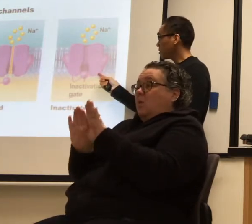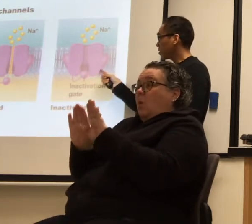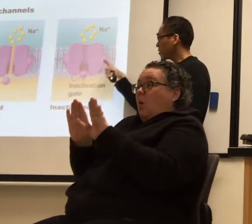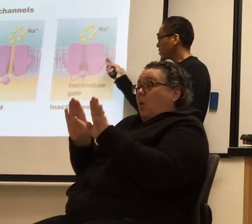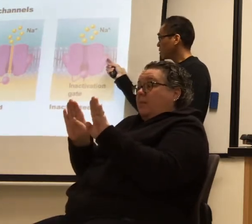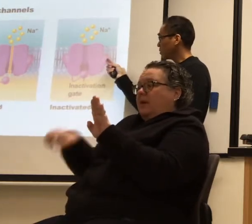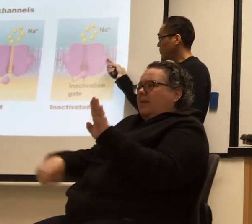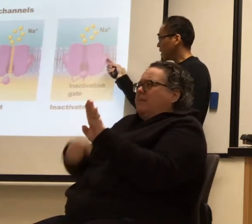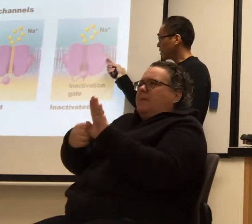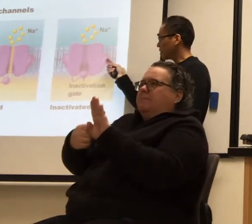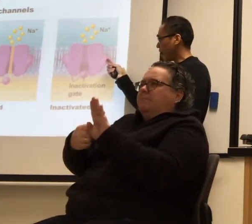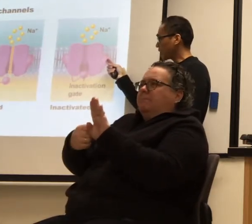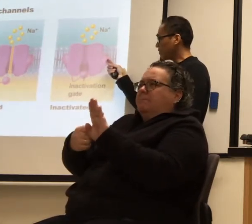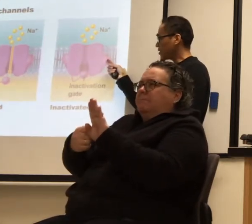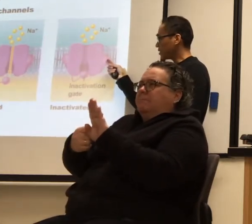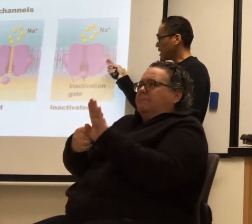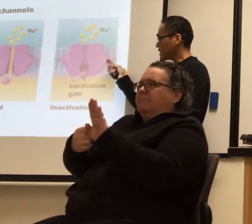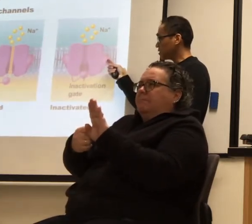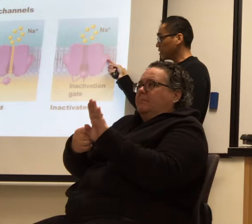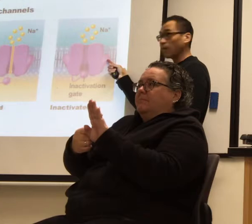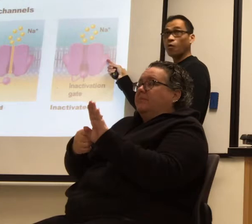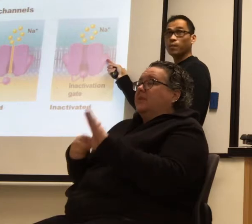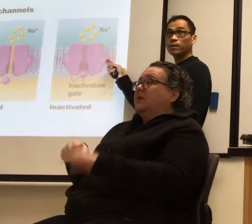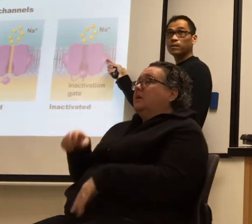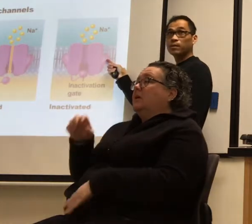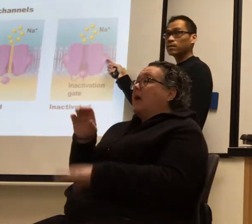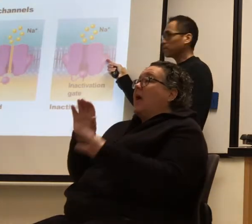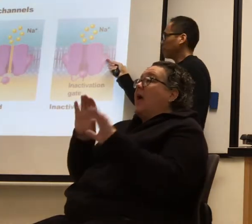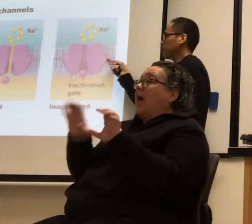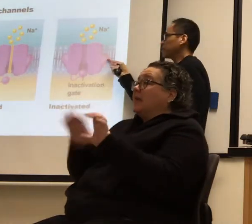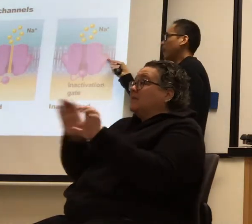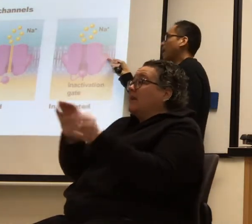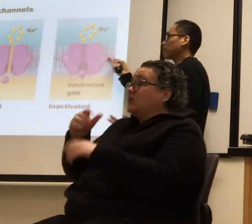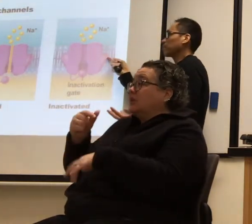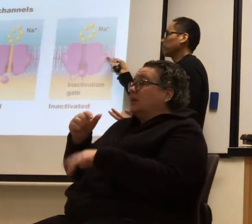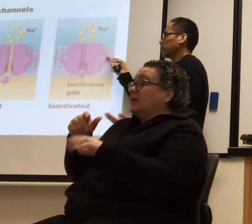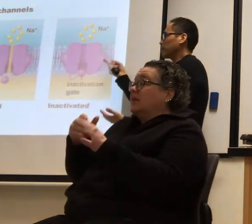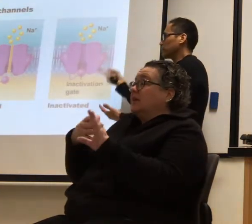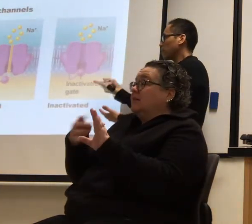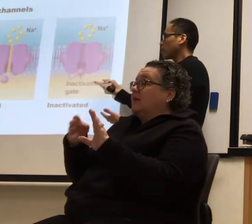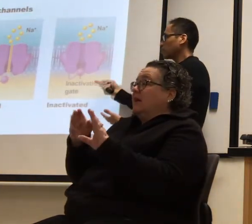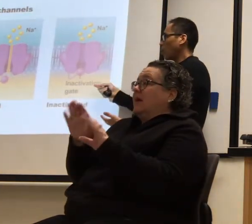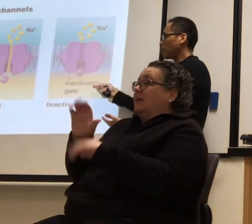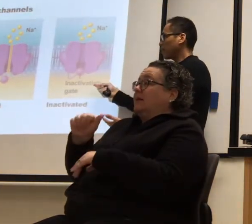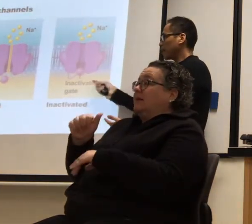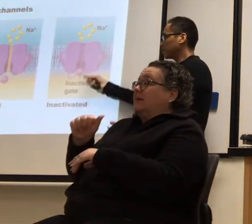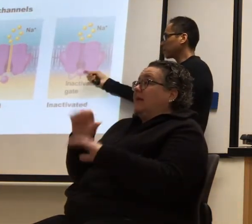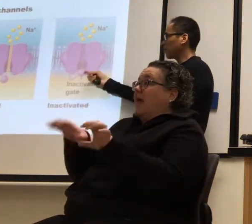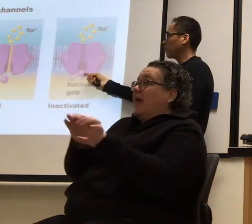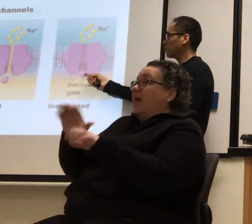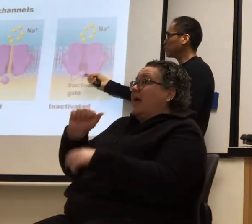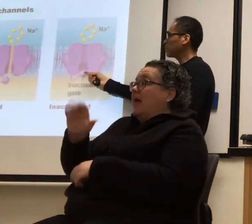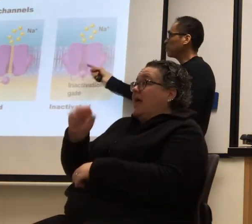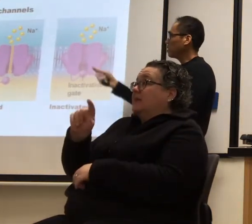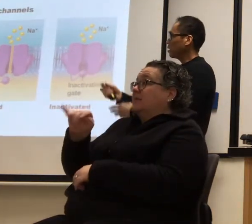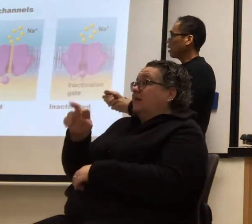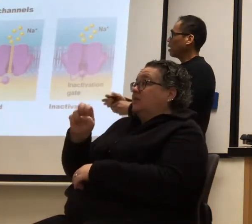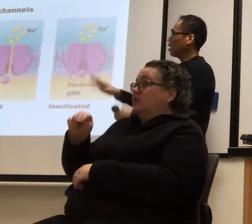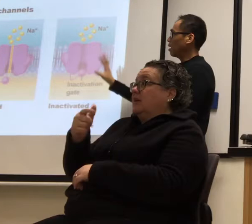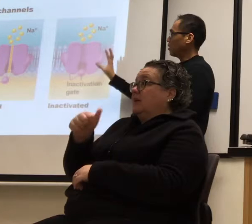closed, but the activation gate is still open. But it doesn't matter, because as long as one of the gates is